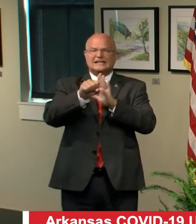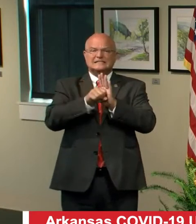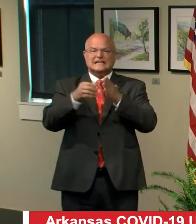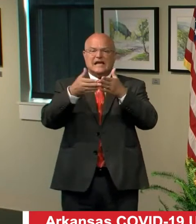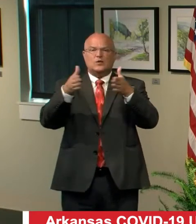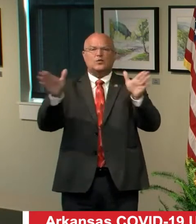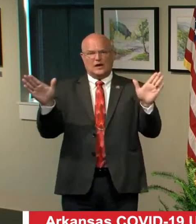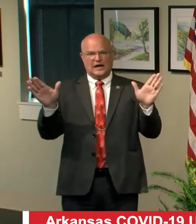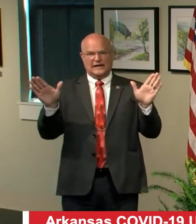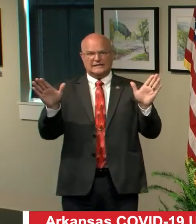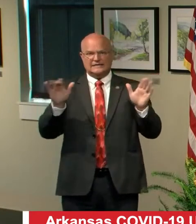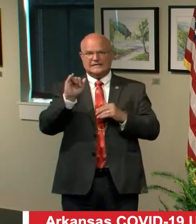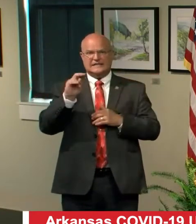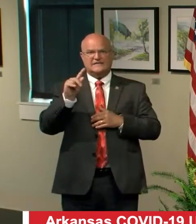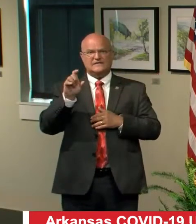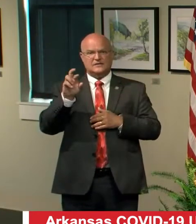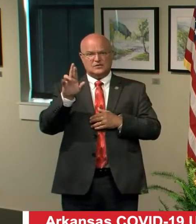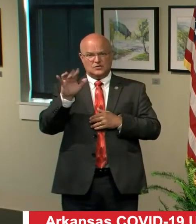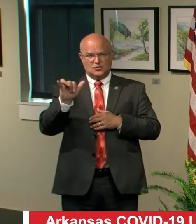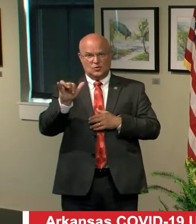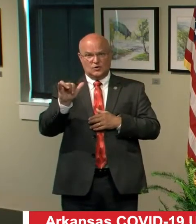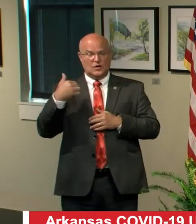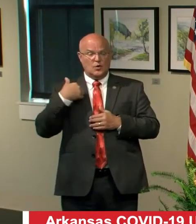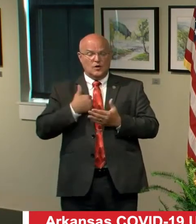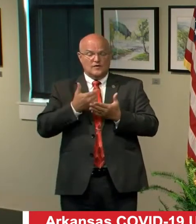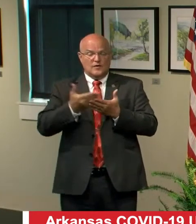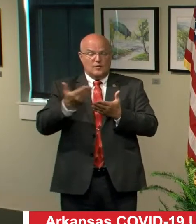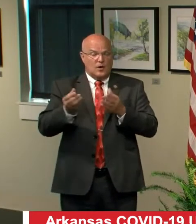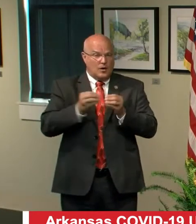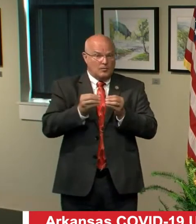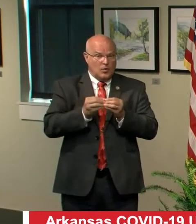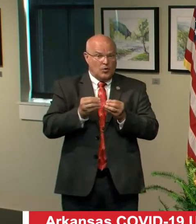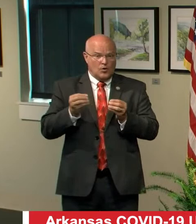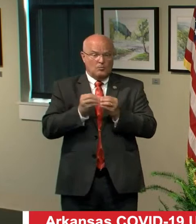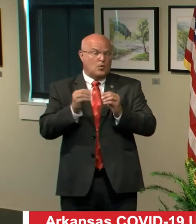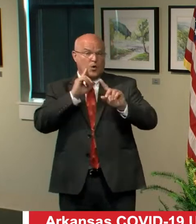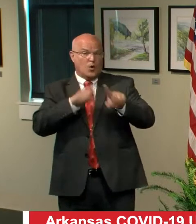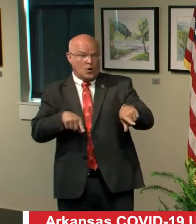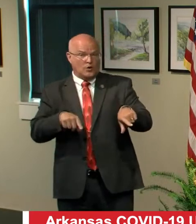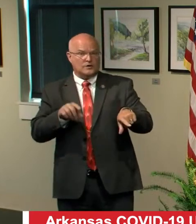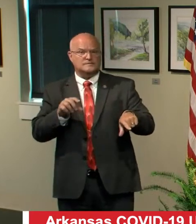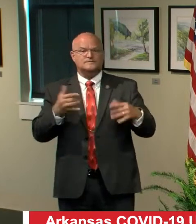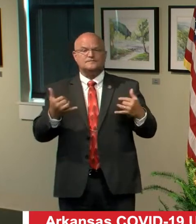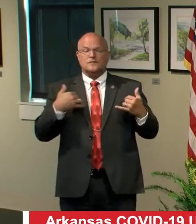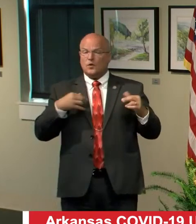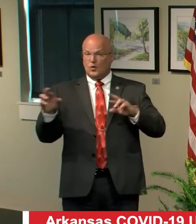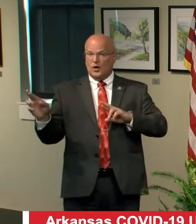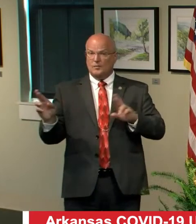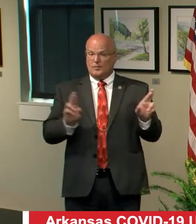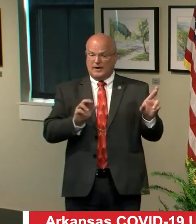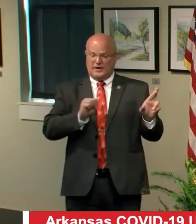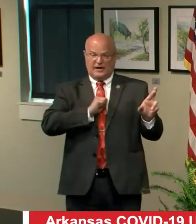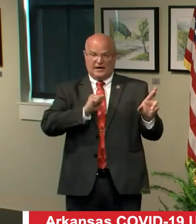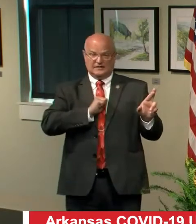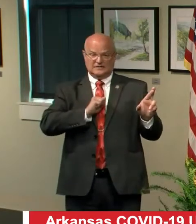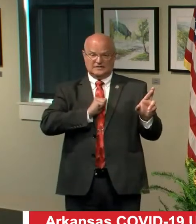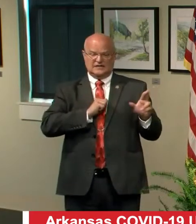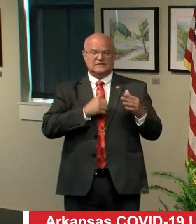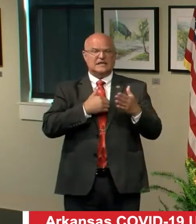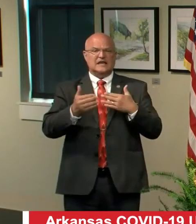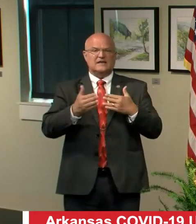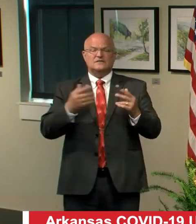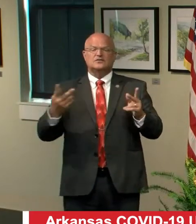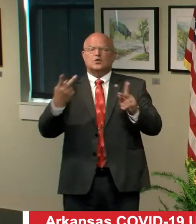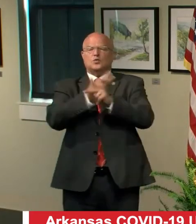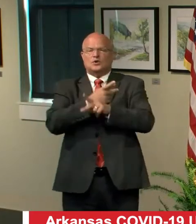statewide inventory. We've acquired some, we have more on order, and so we're preparing, even if it's